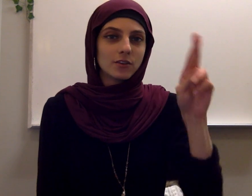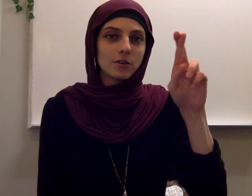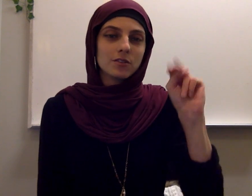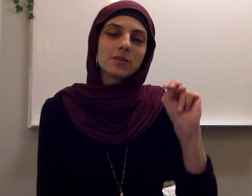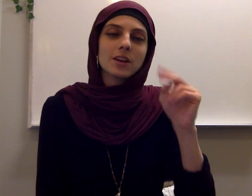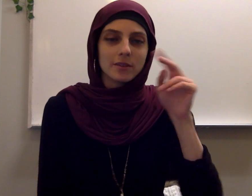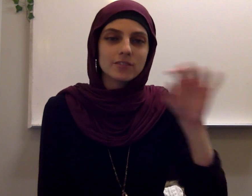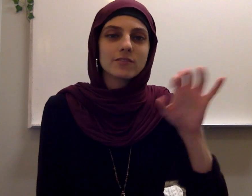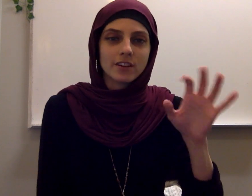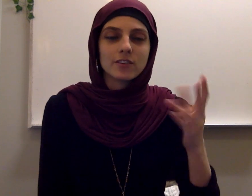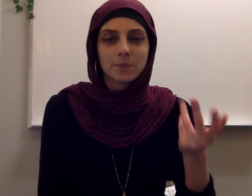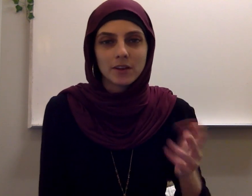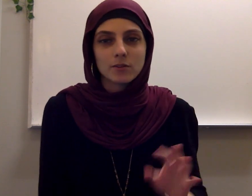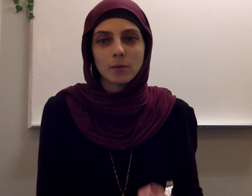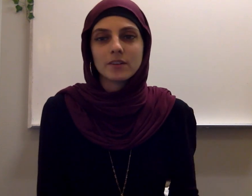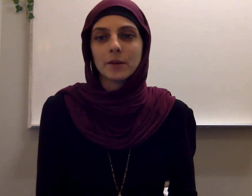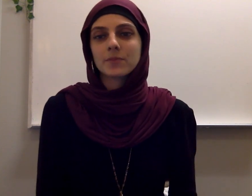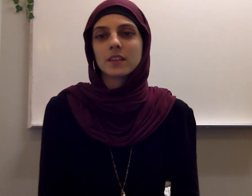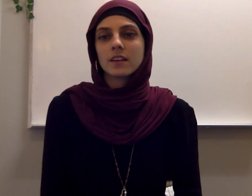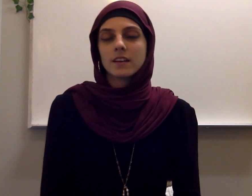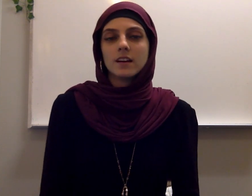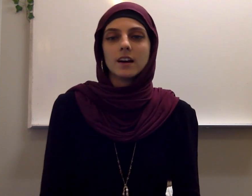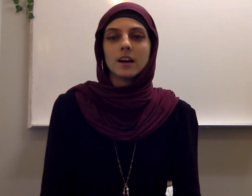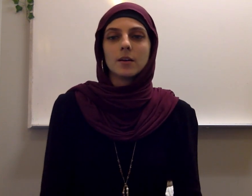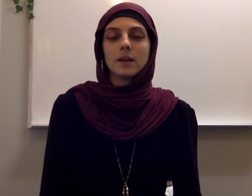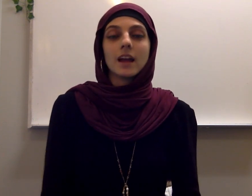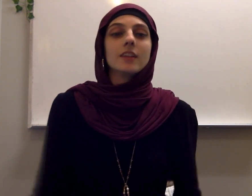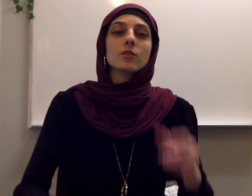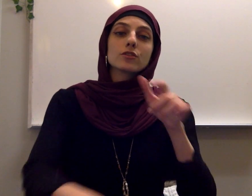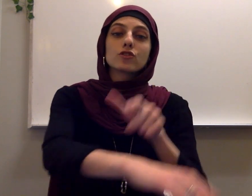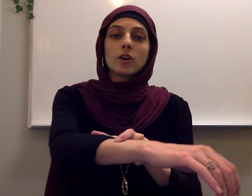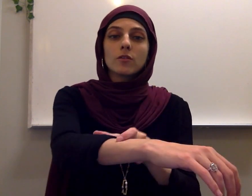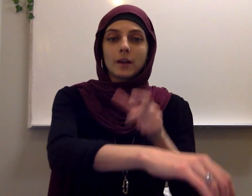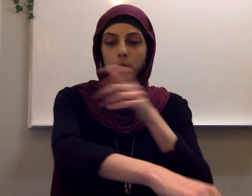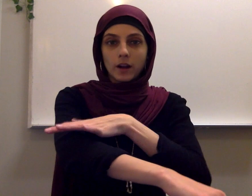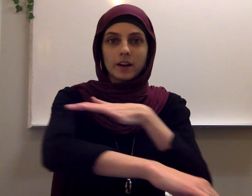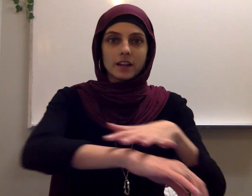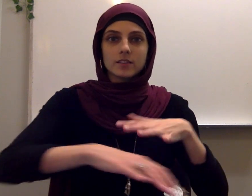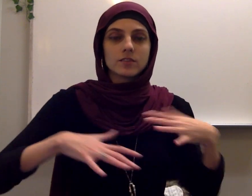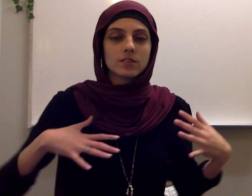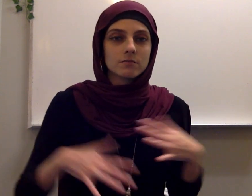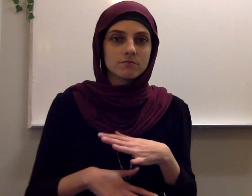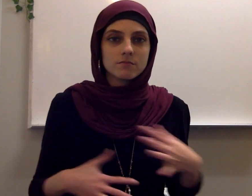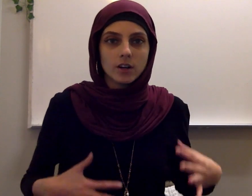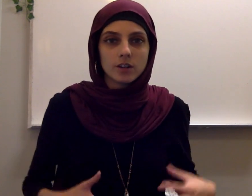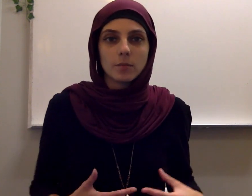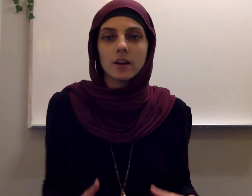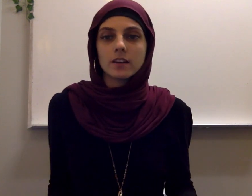difficult, you can always finger spell it normally. And you can show like where it is on your body as